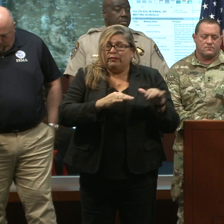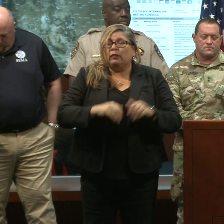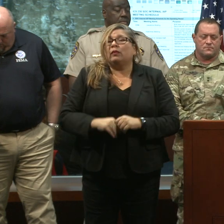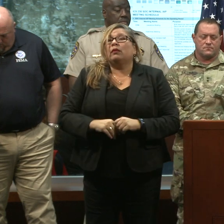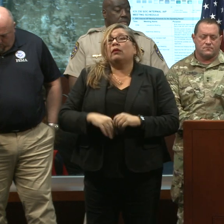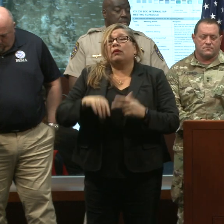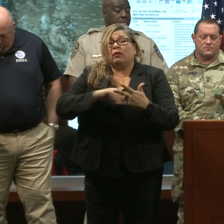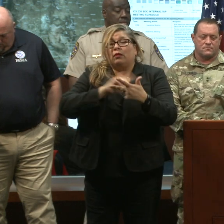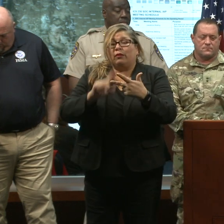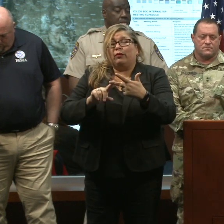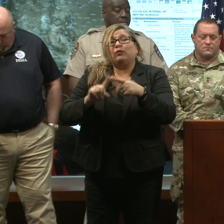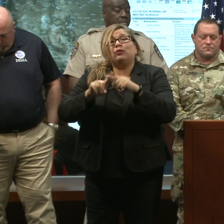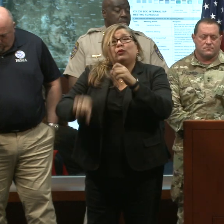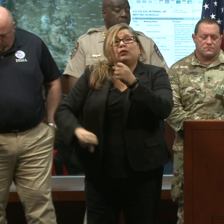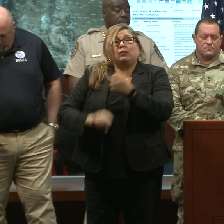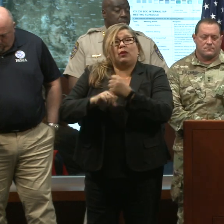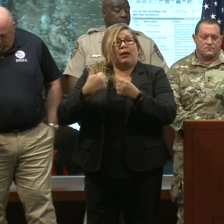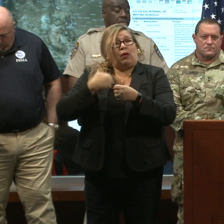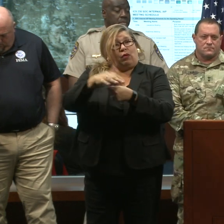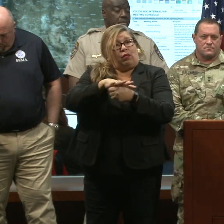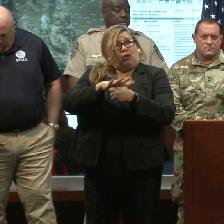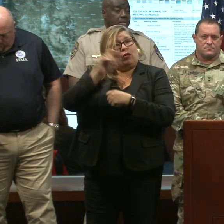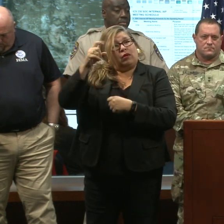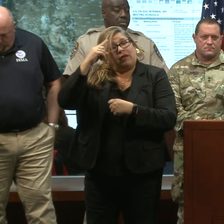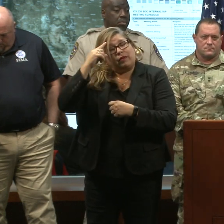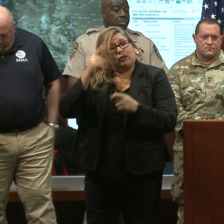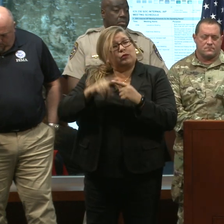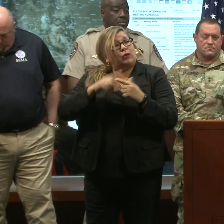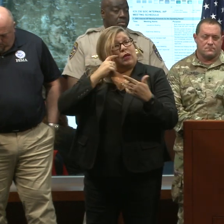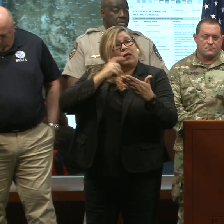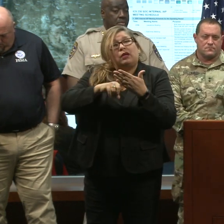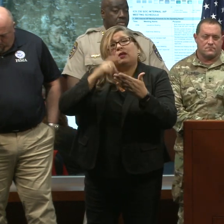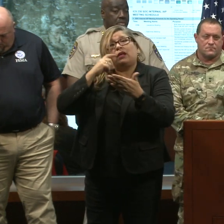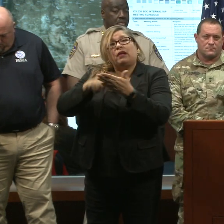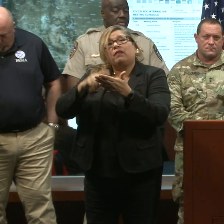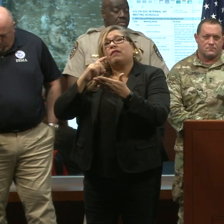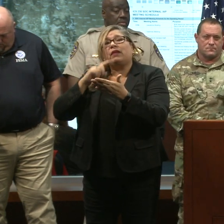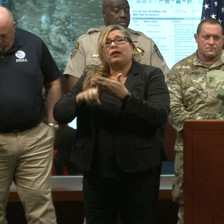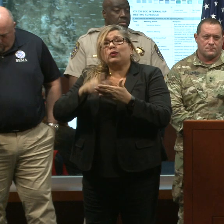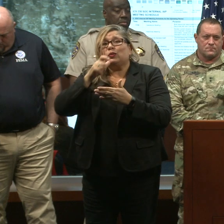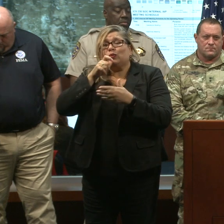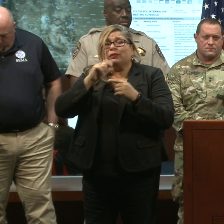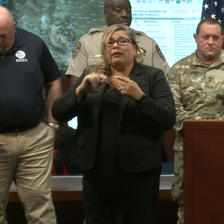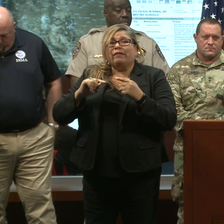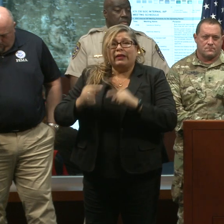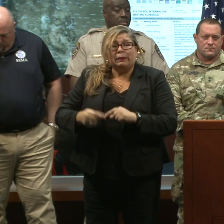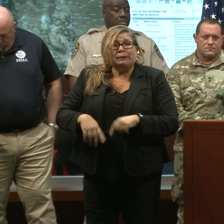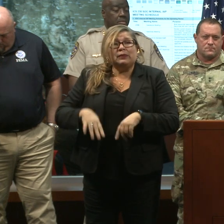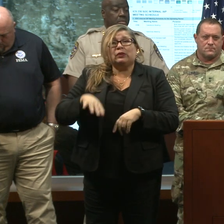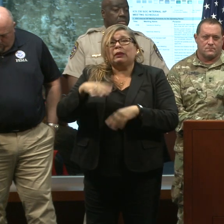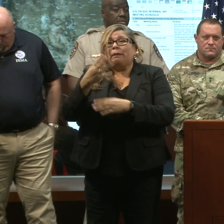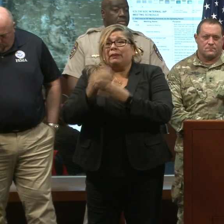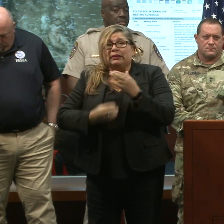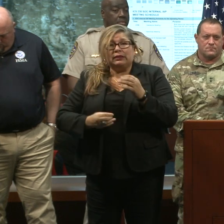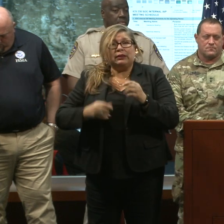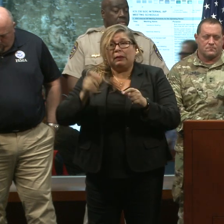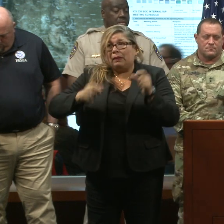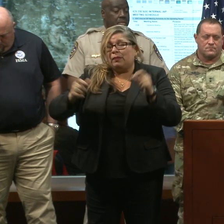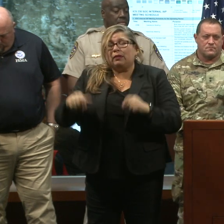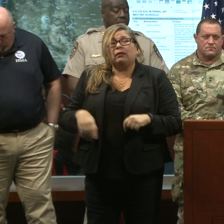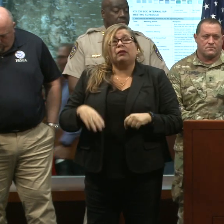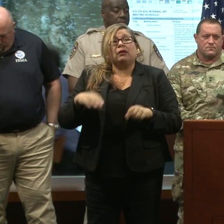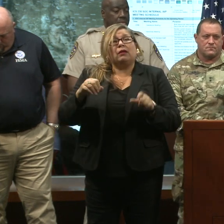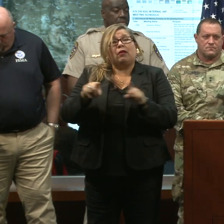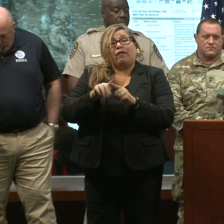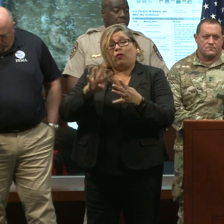is support our local government in identifying victims and identifying missing persons.